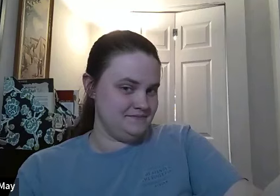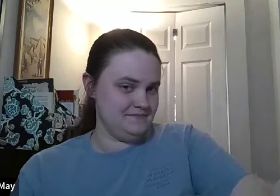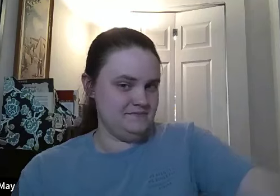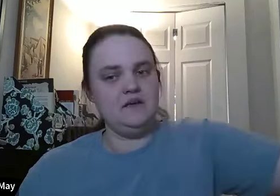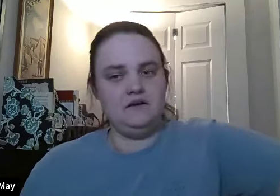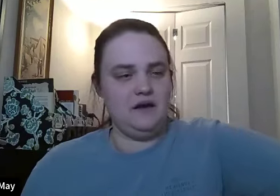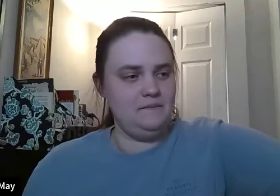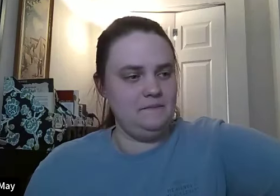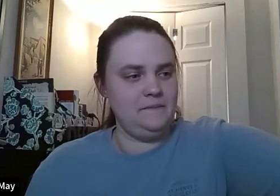Okay.